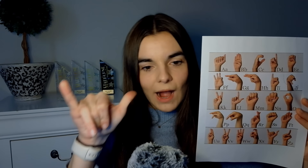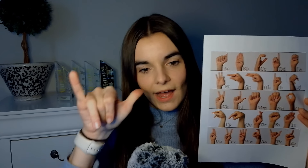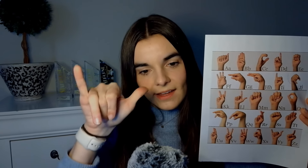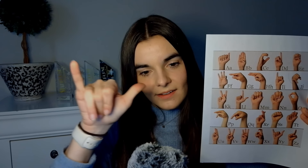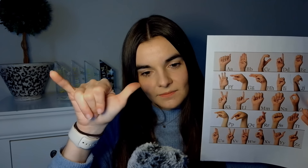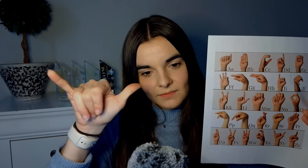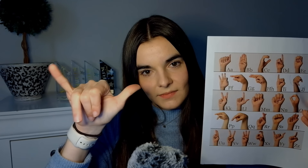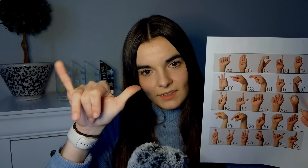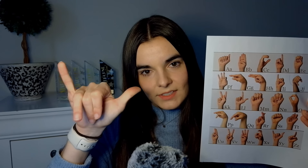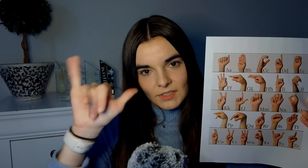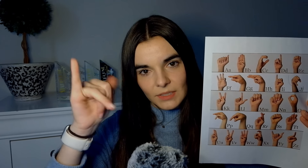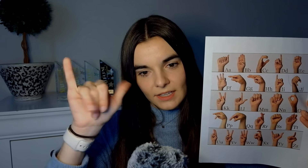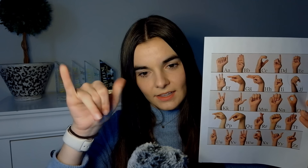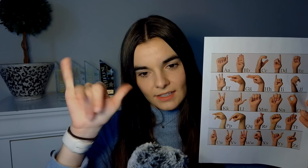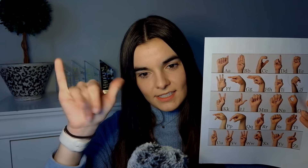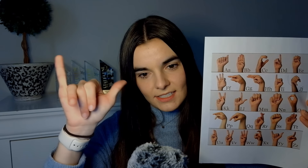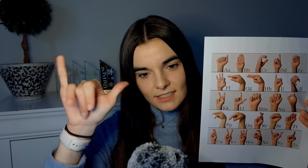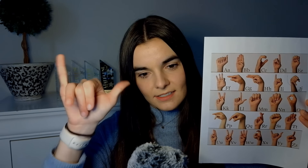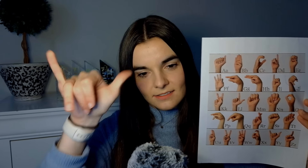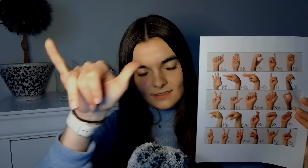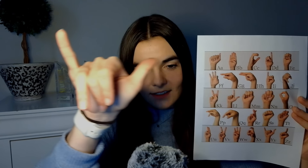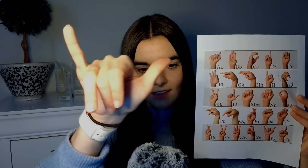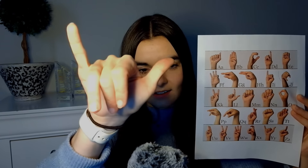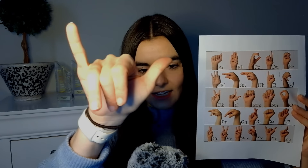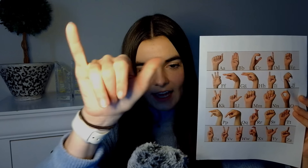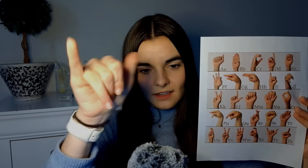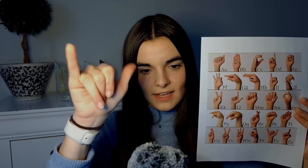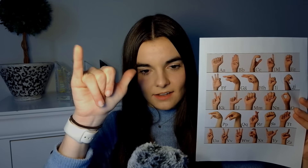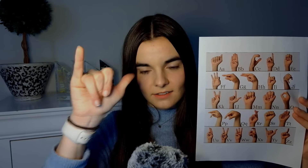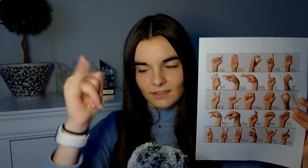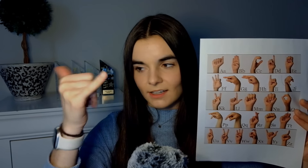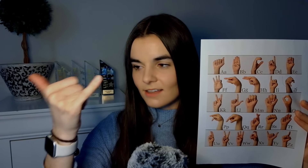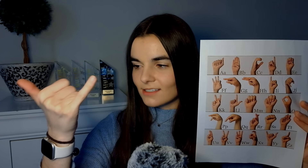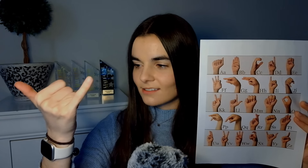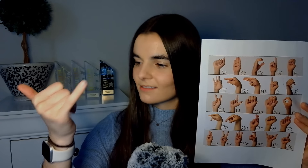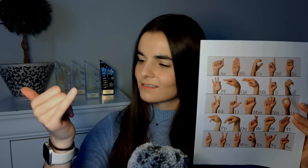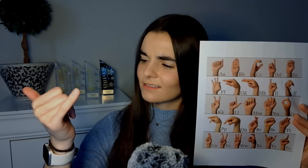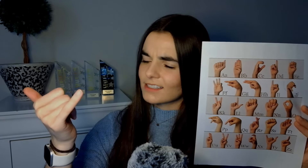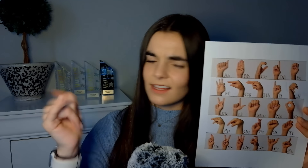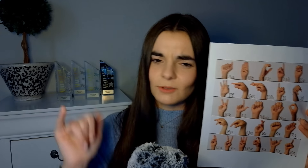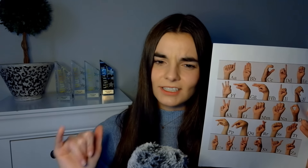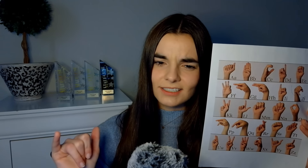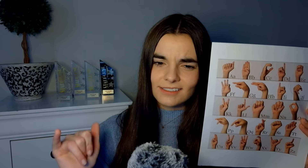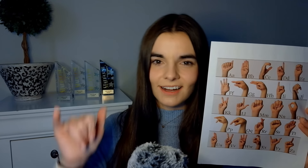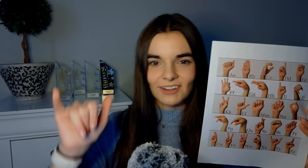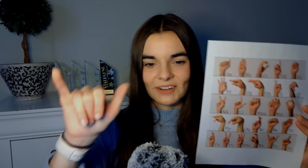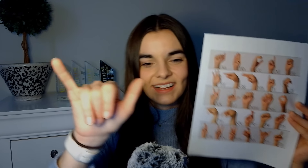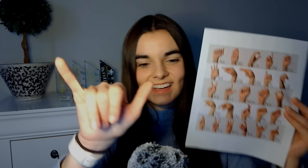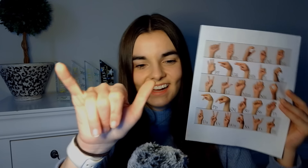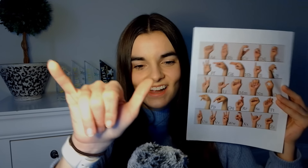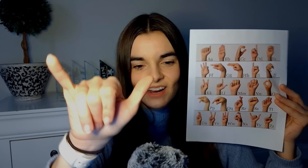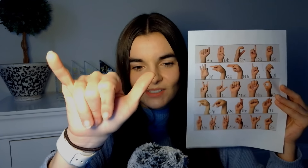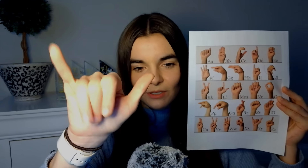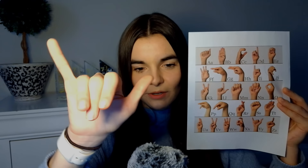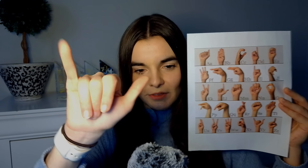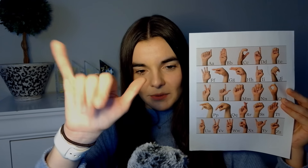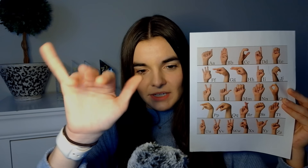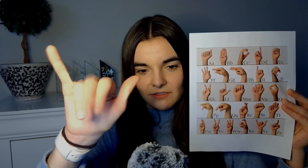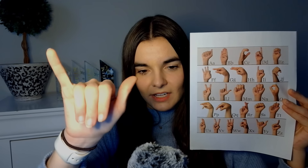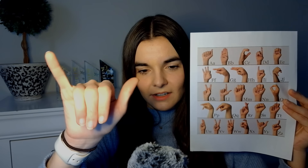Y is gonna be like this. Like hang 10, I guess. Is that what it is? I don't know. So your 3